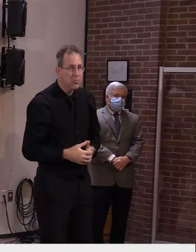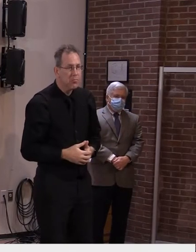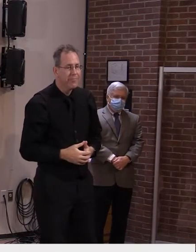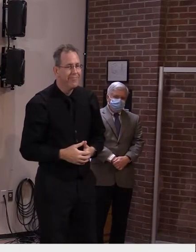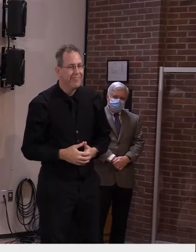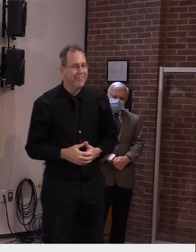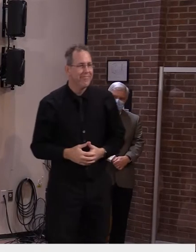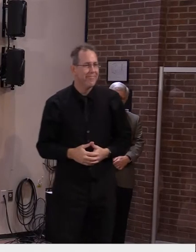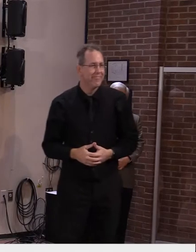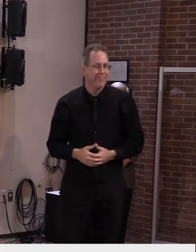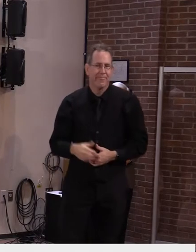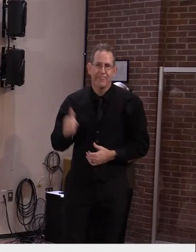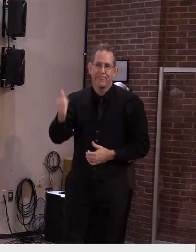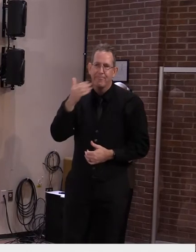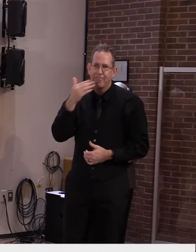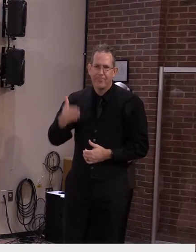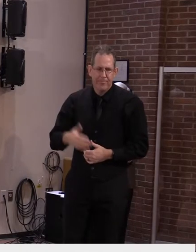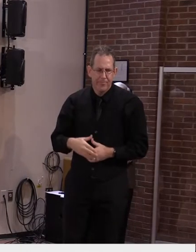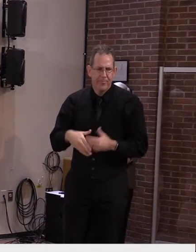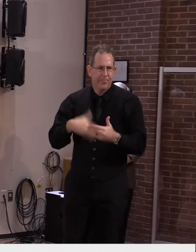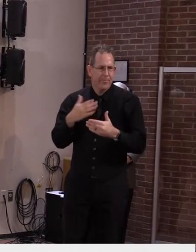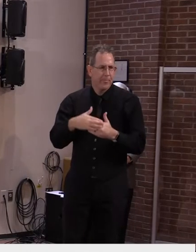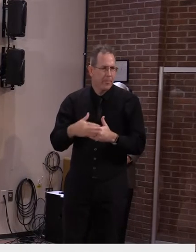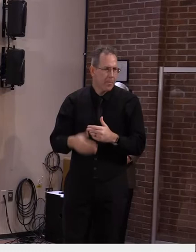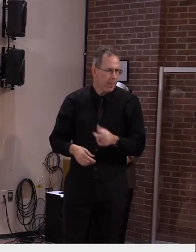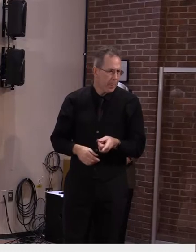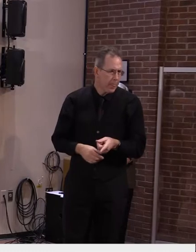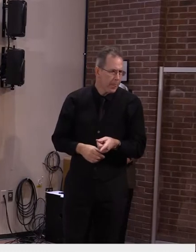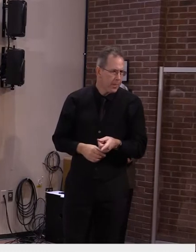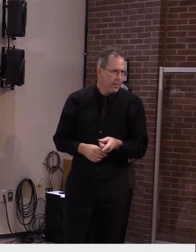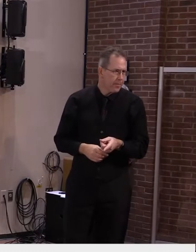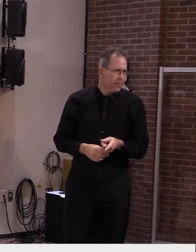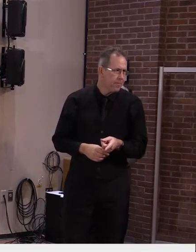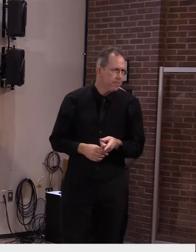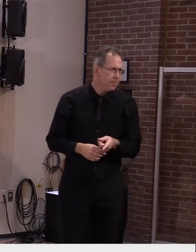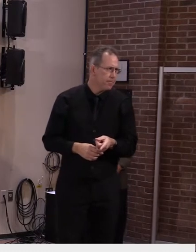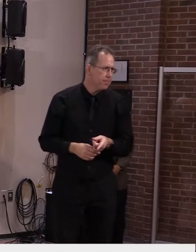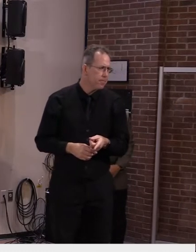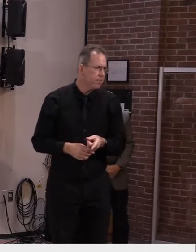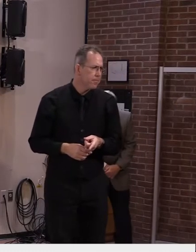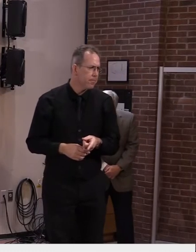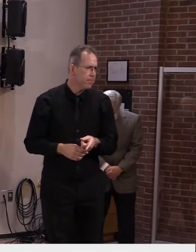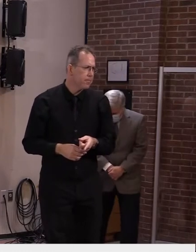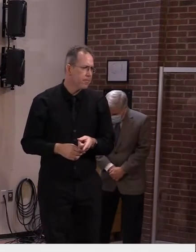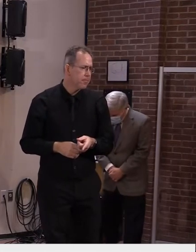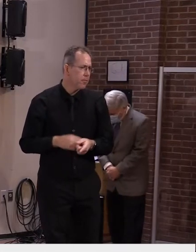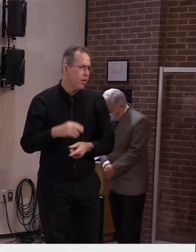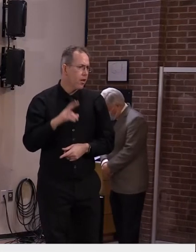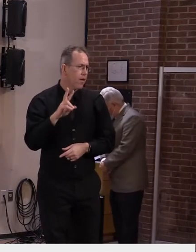Great. Thank you. I appreciate that information. Erin, DT Digger.